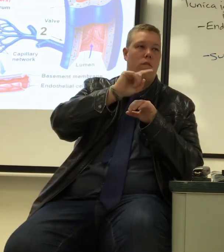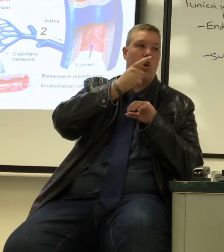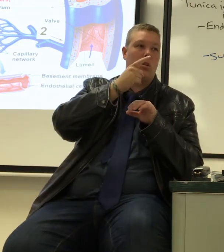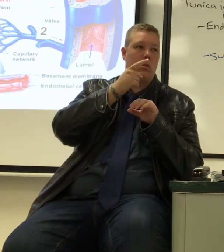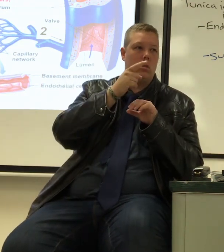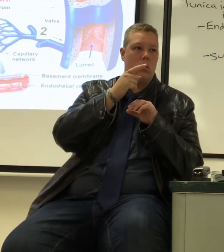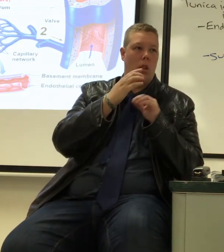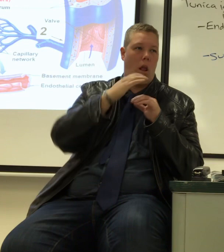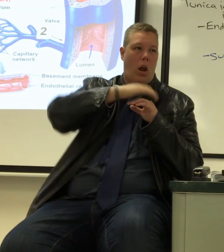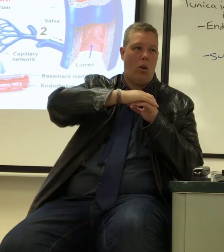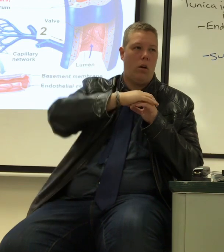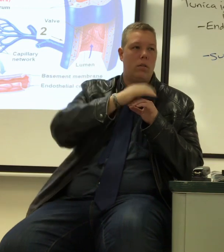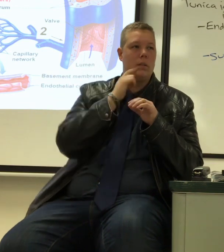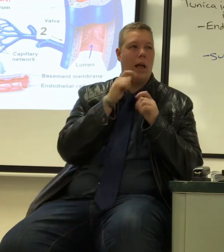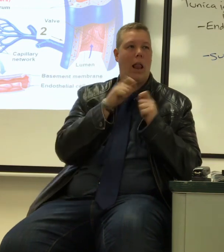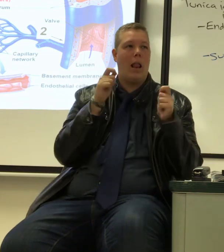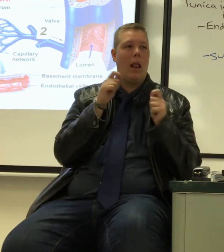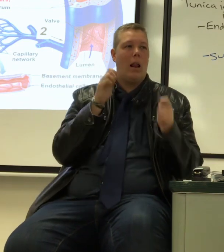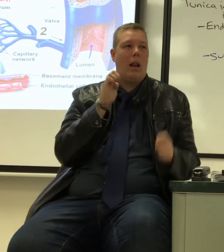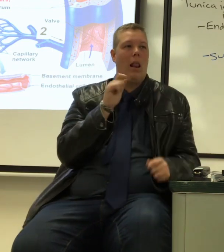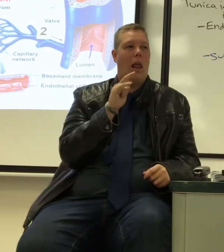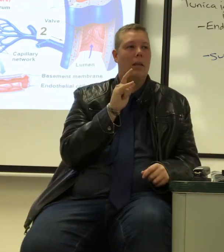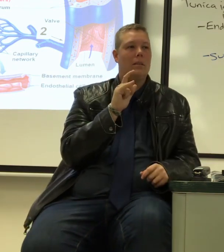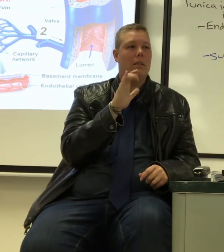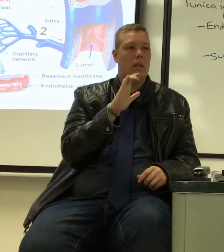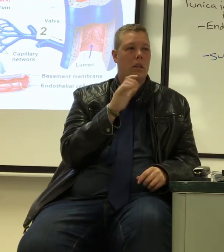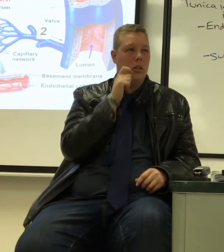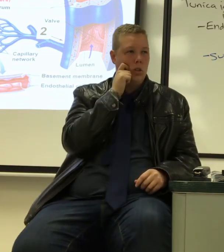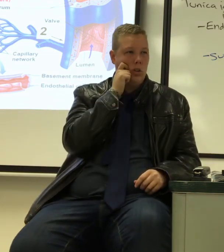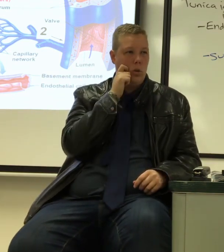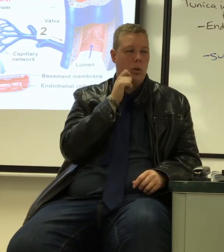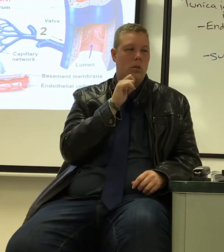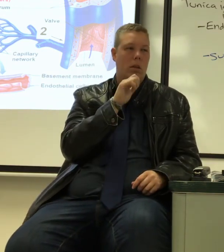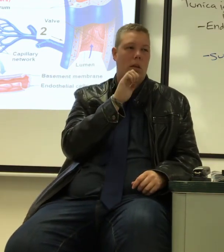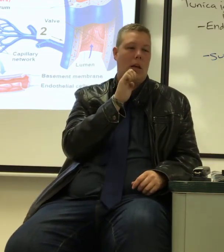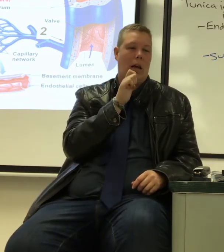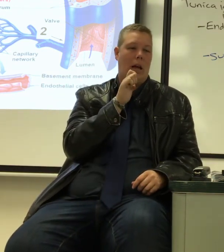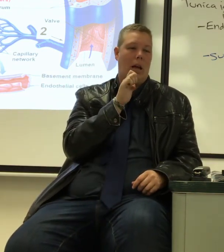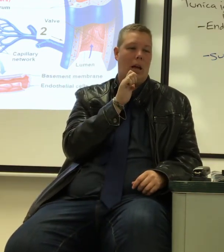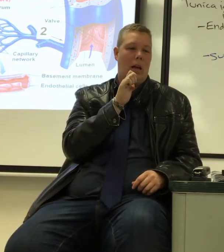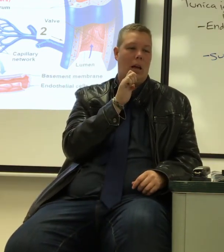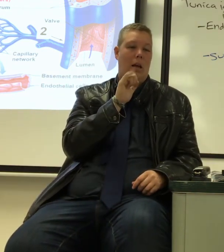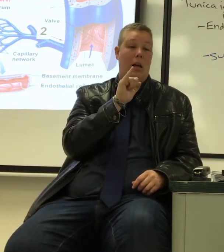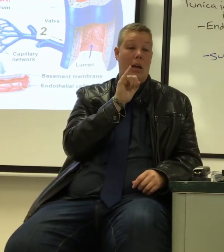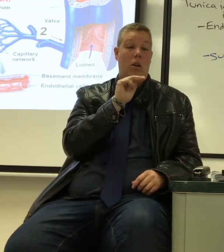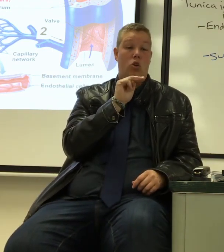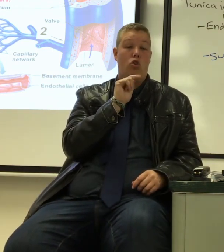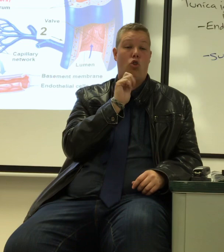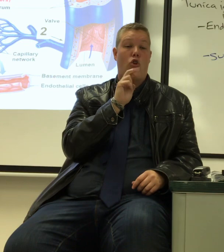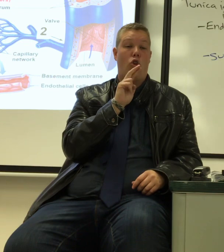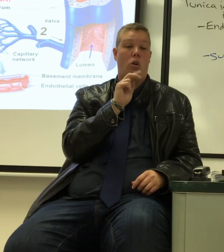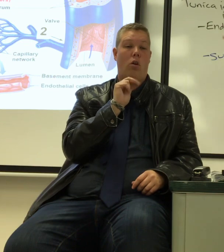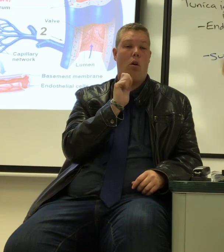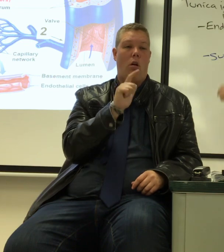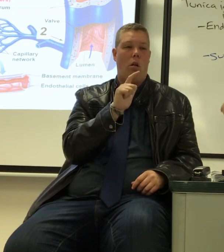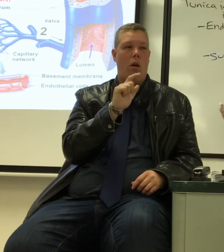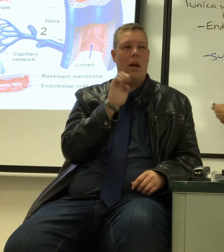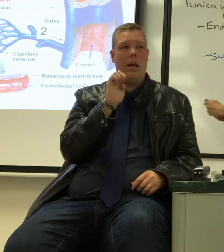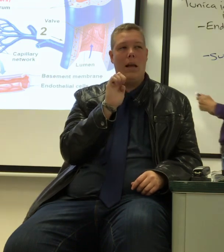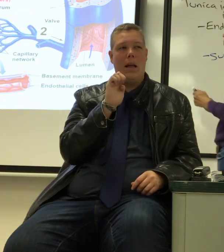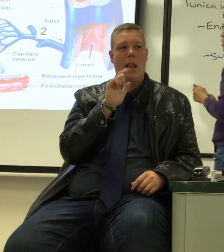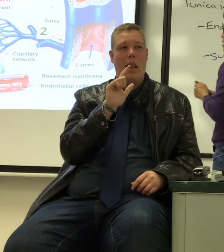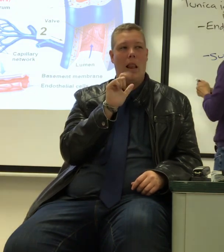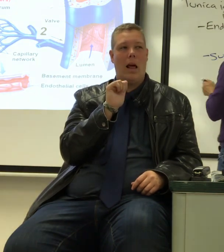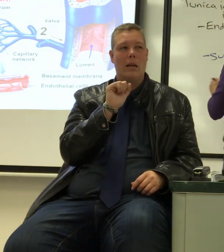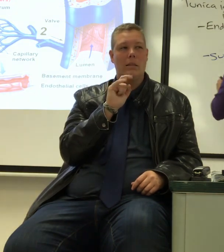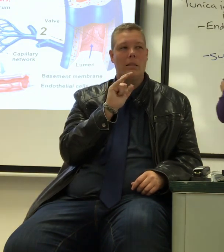of elastic tissue. It's called the internal elastic lamina. Internal elastic lamina. They call it internal